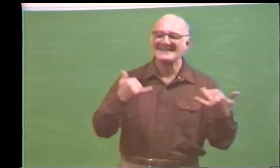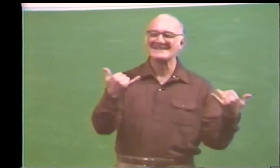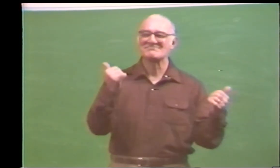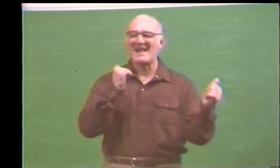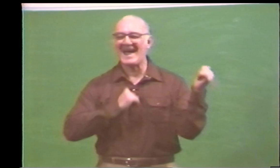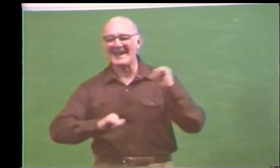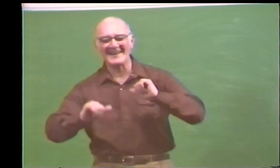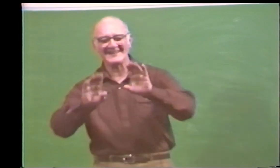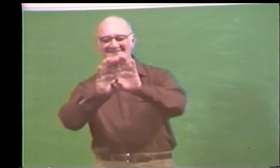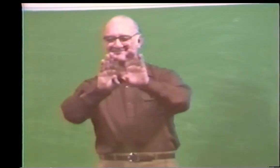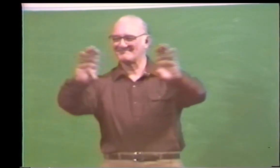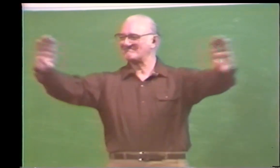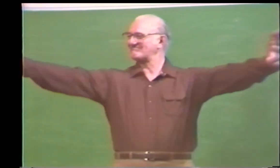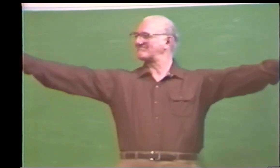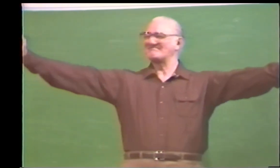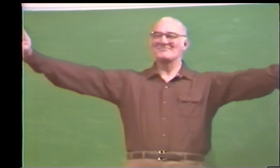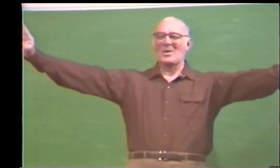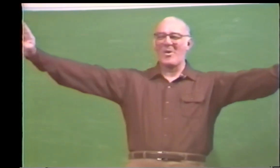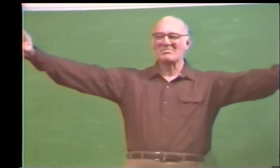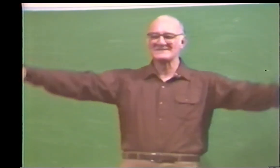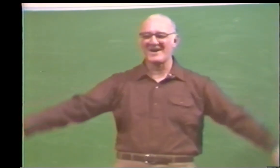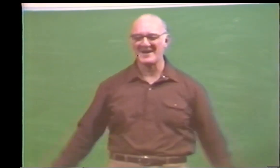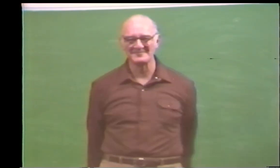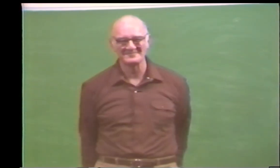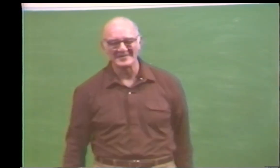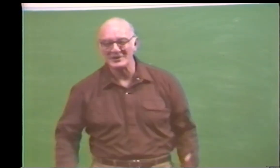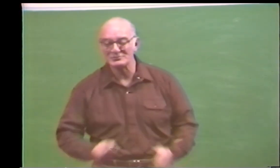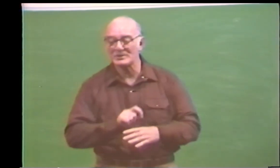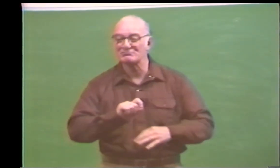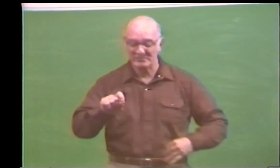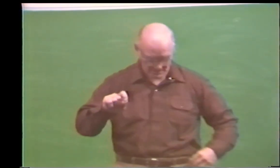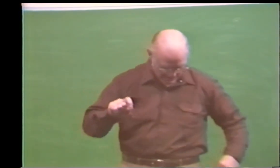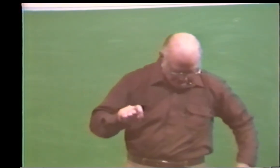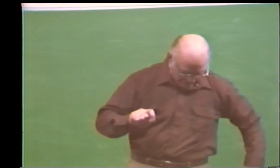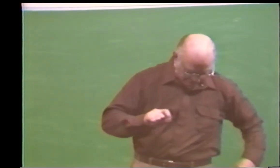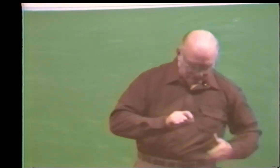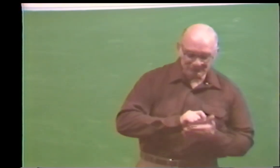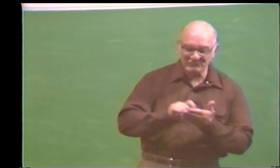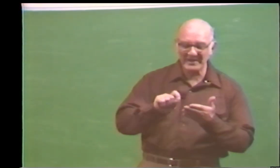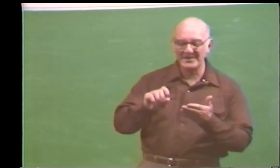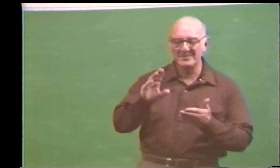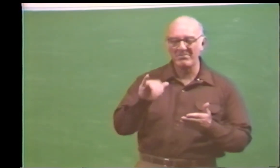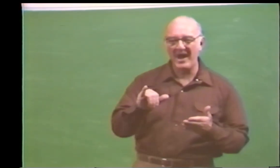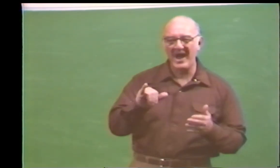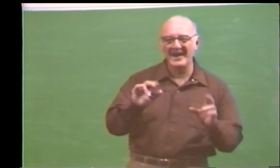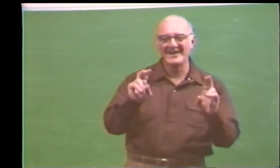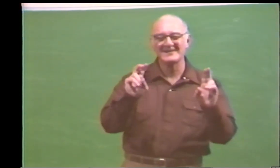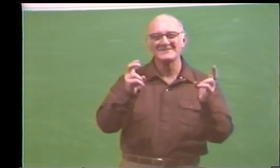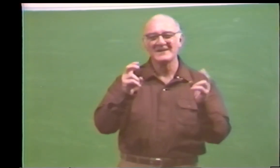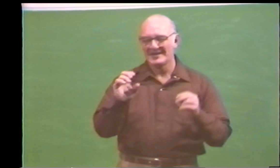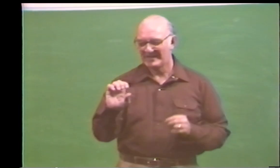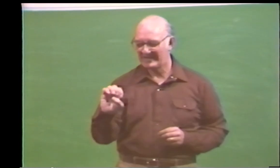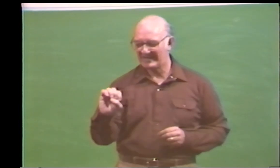This play opens up. It was written by